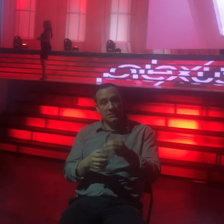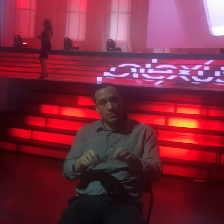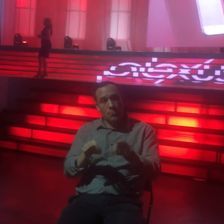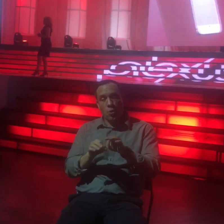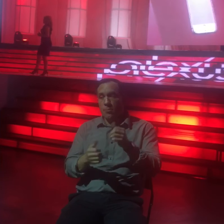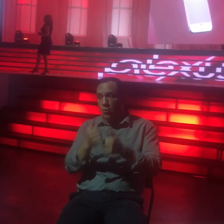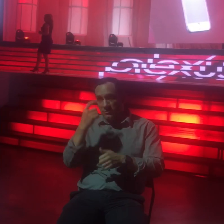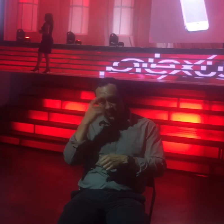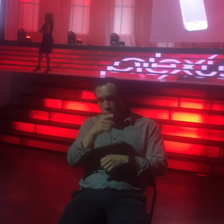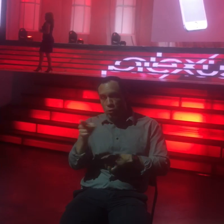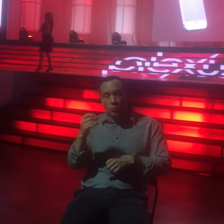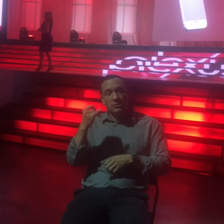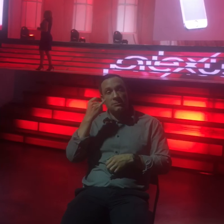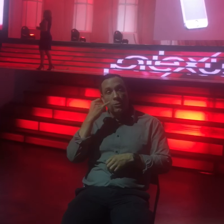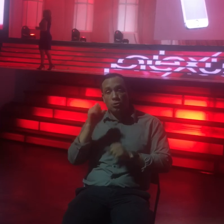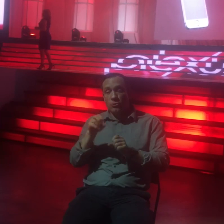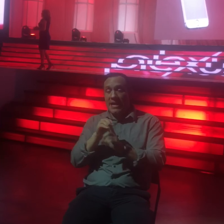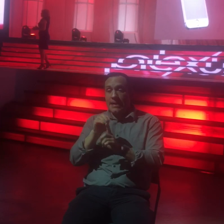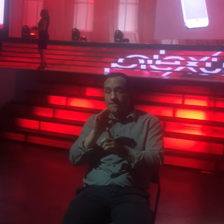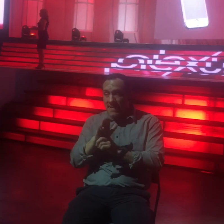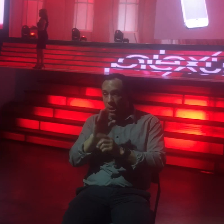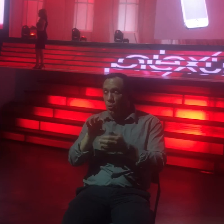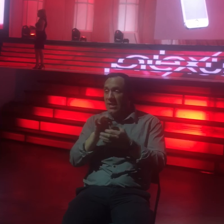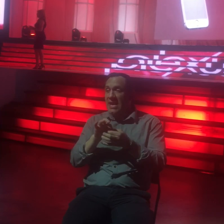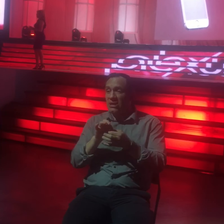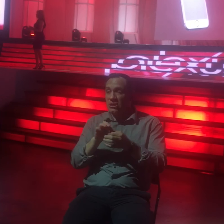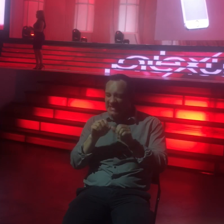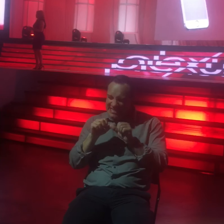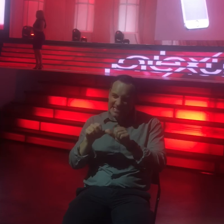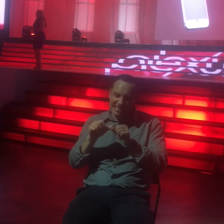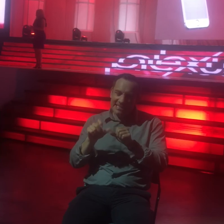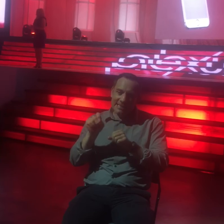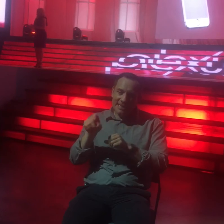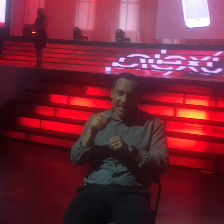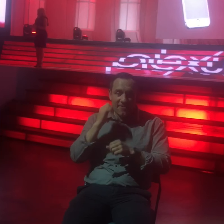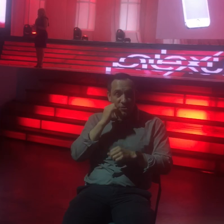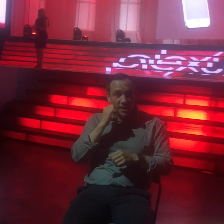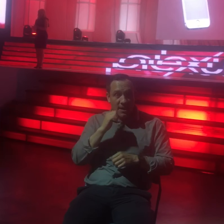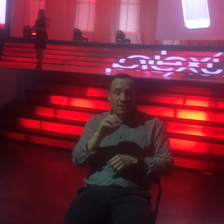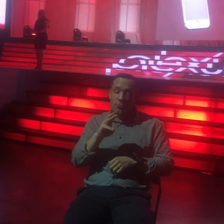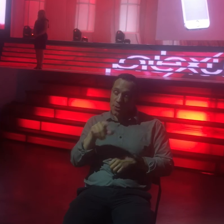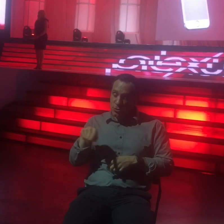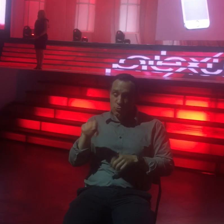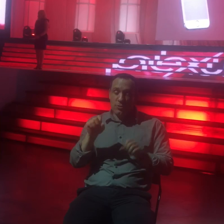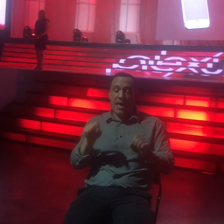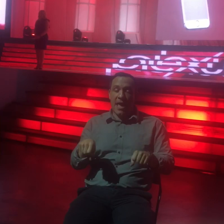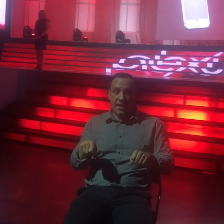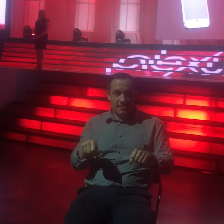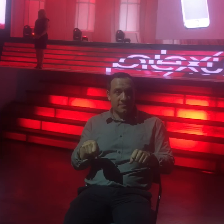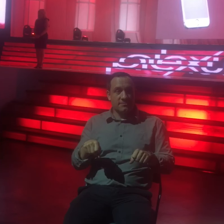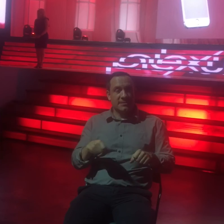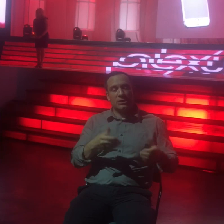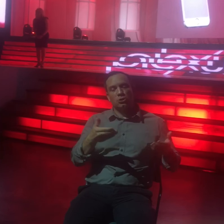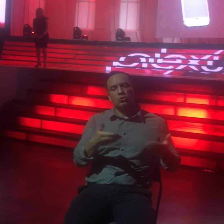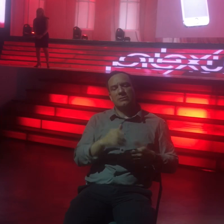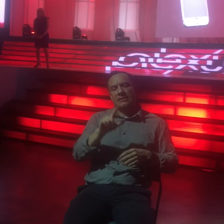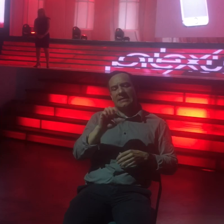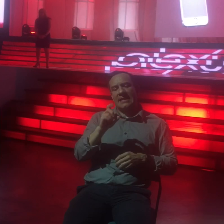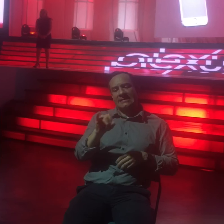could impact your connections consistently each day? Well, you can. Introducing LEXI by